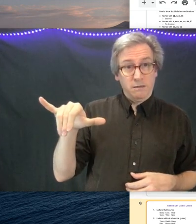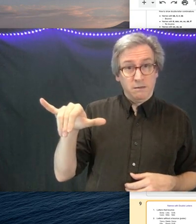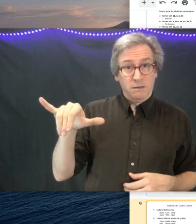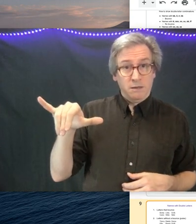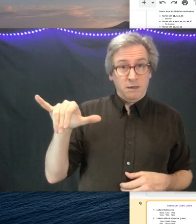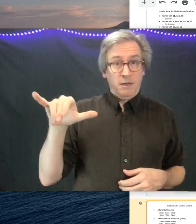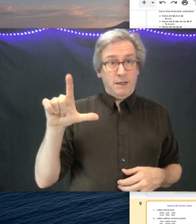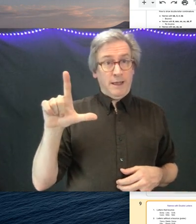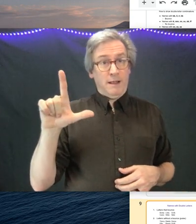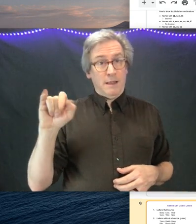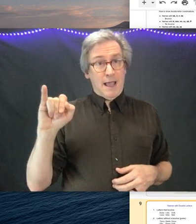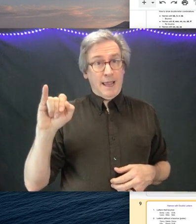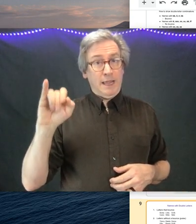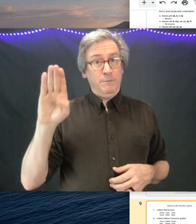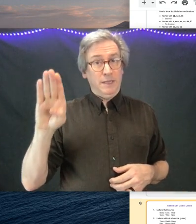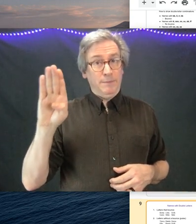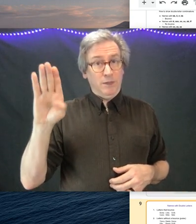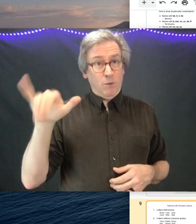Y,